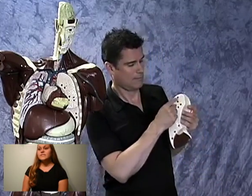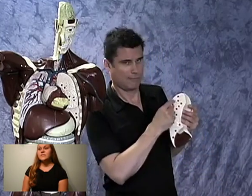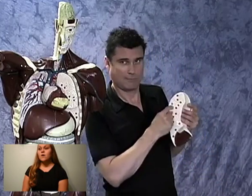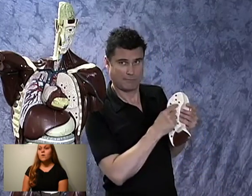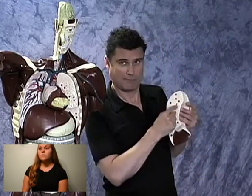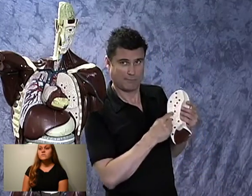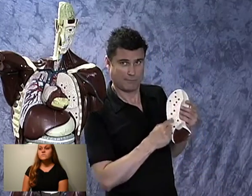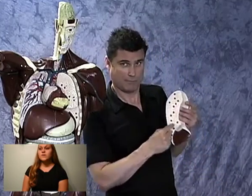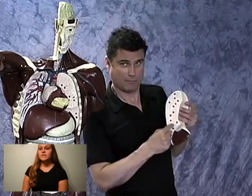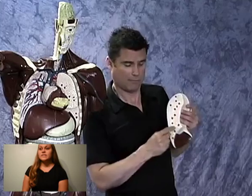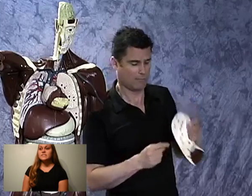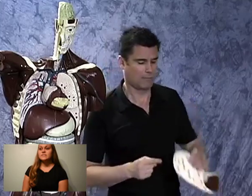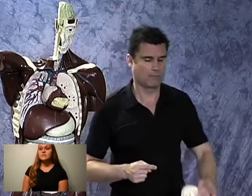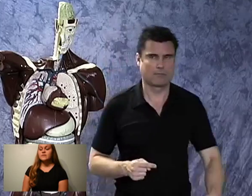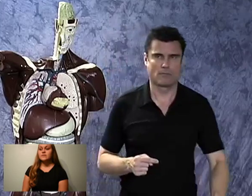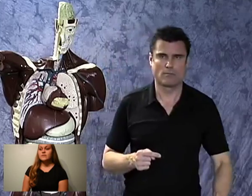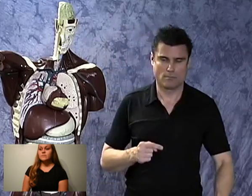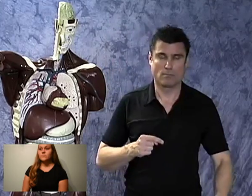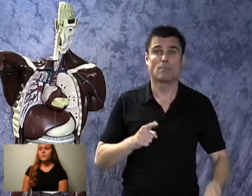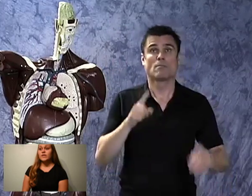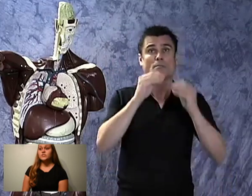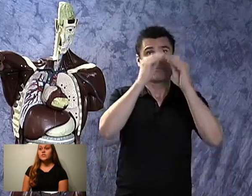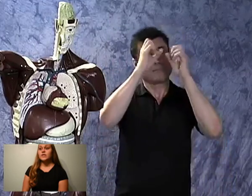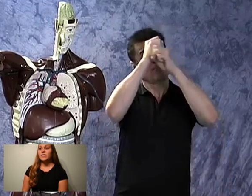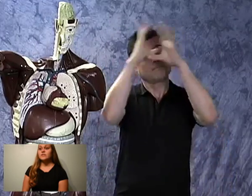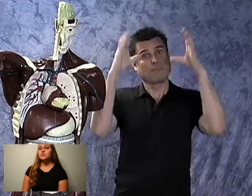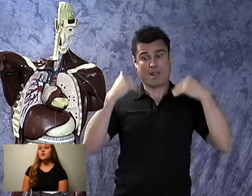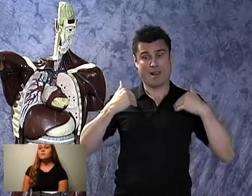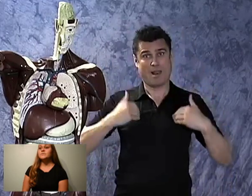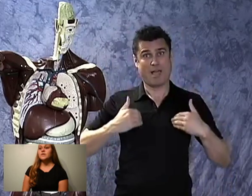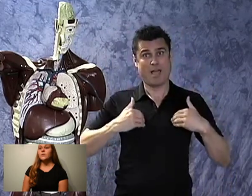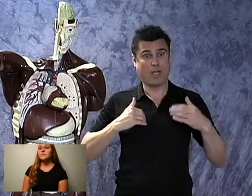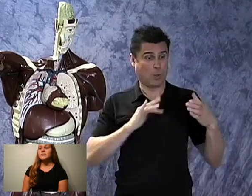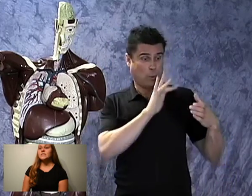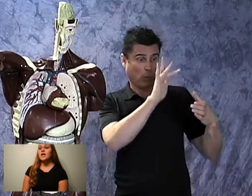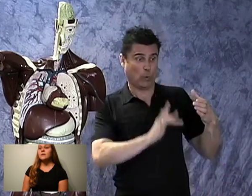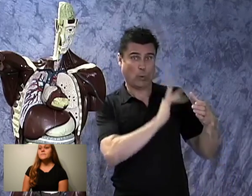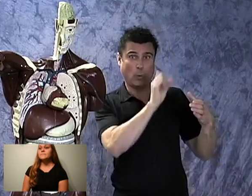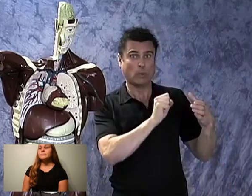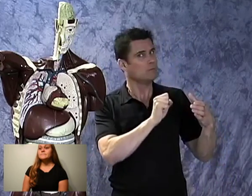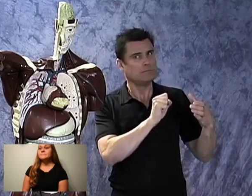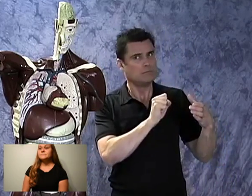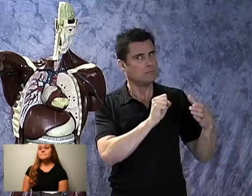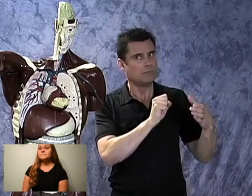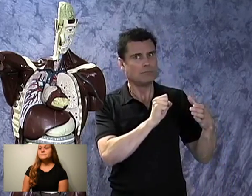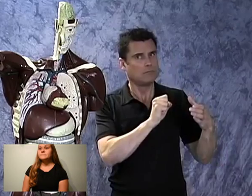Can you see the holes where these branch-looking tubes go into the lung?